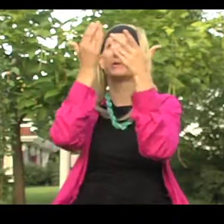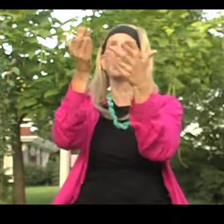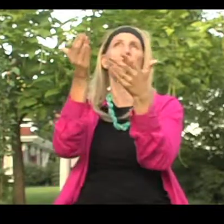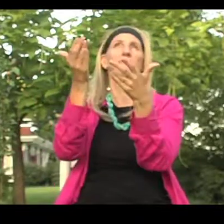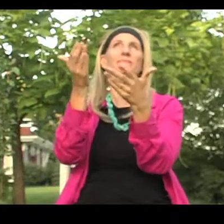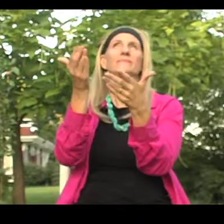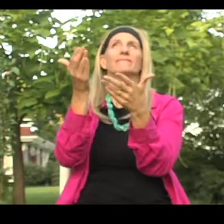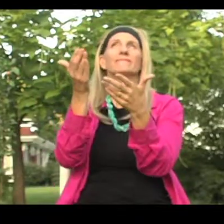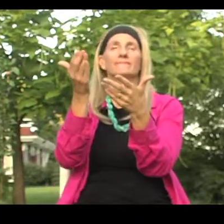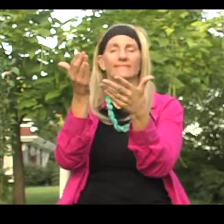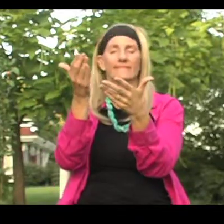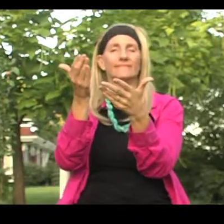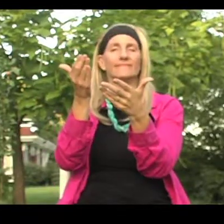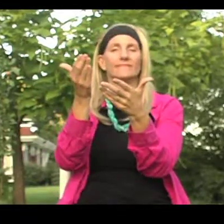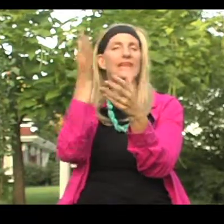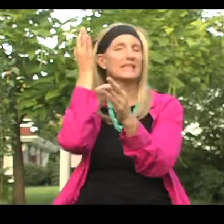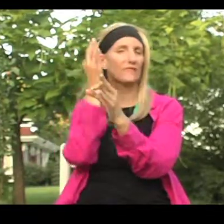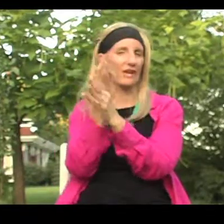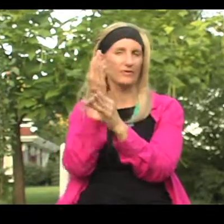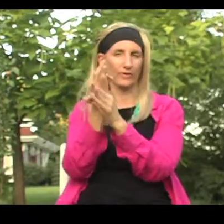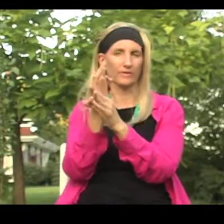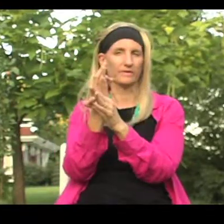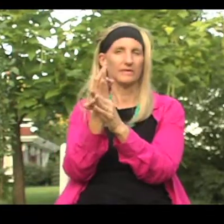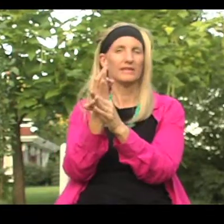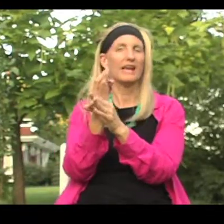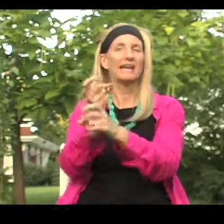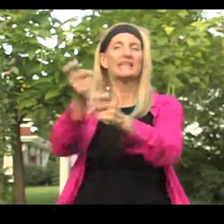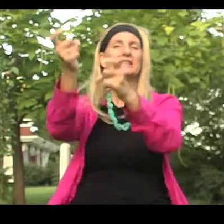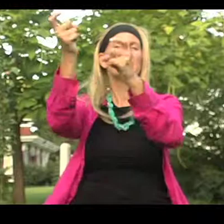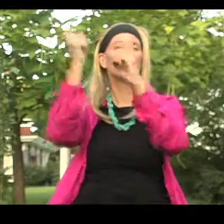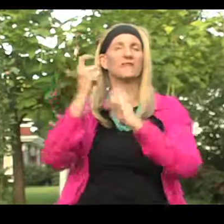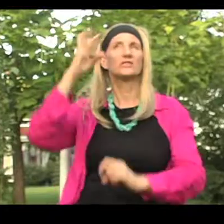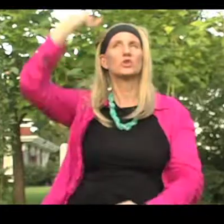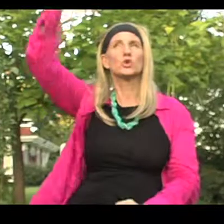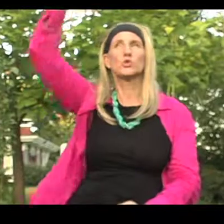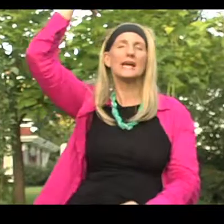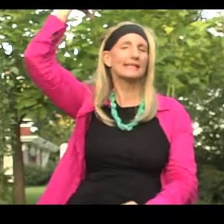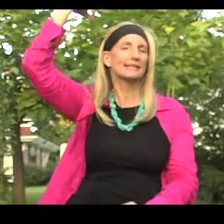Him, He's faithful, and He gives grace,